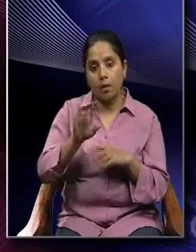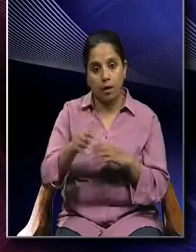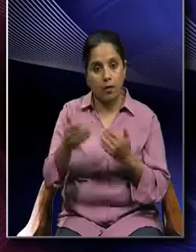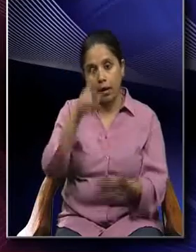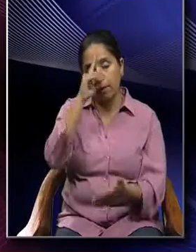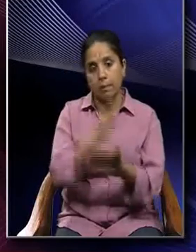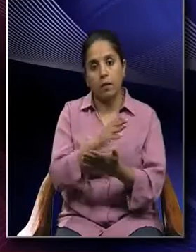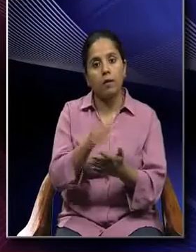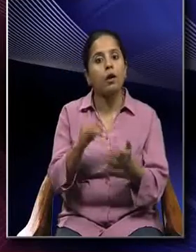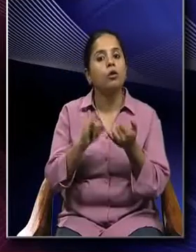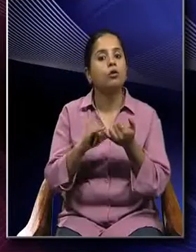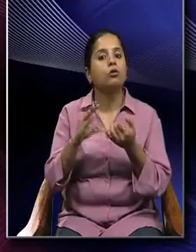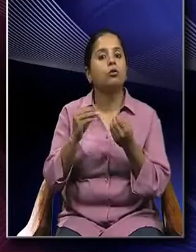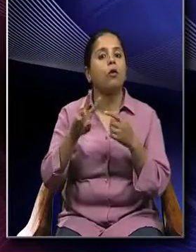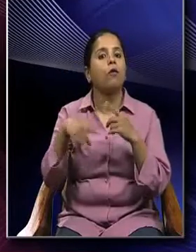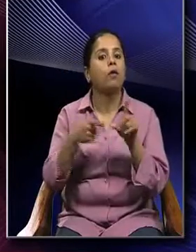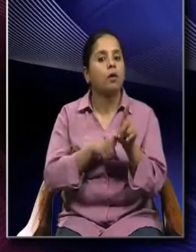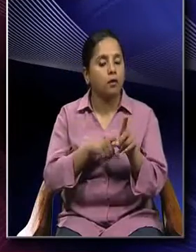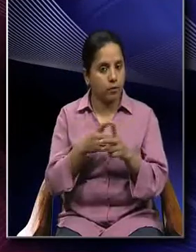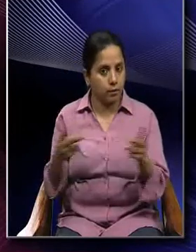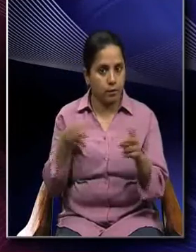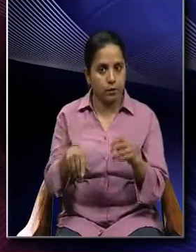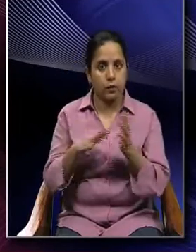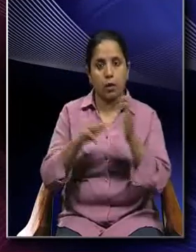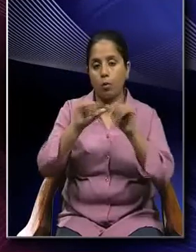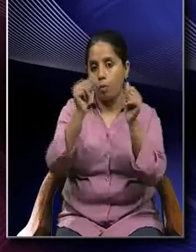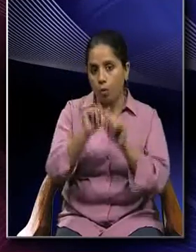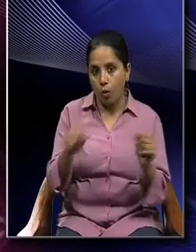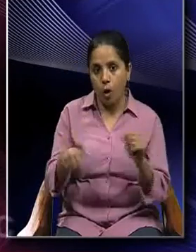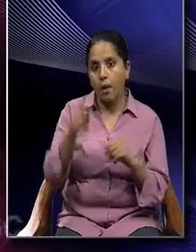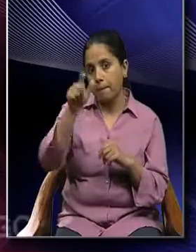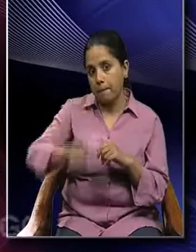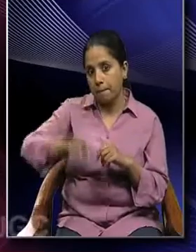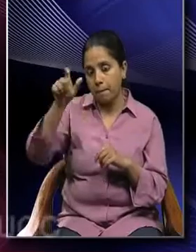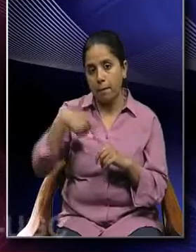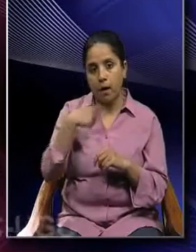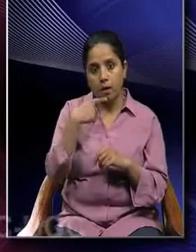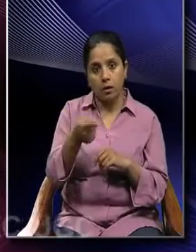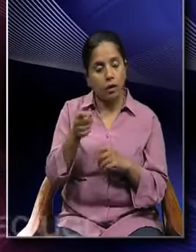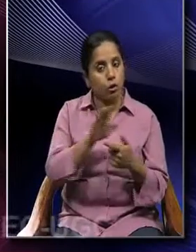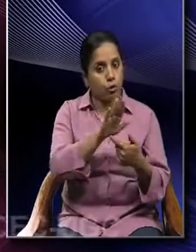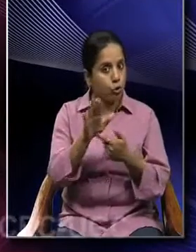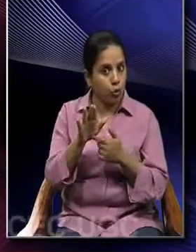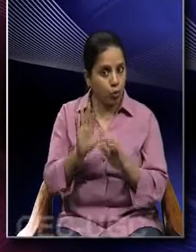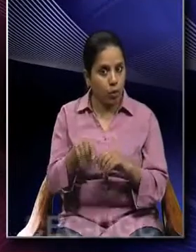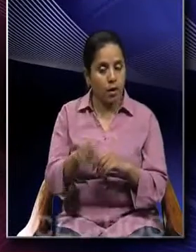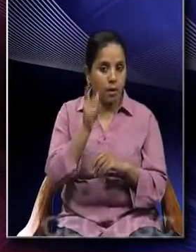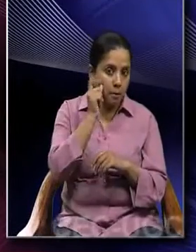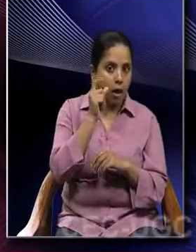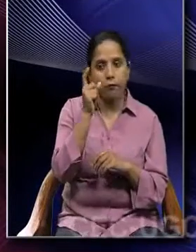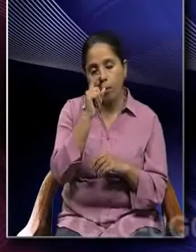believes in sobriety. And this model, a man, and here we say man, it represents men and women